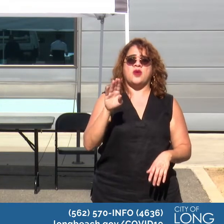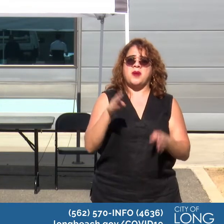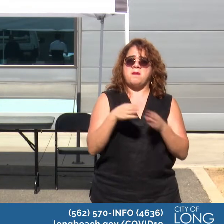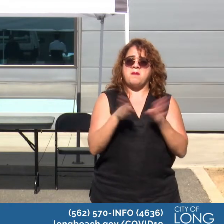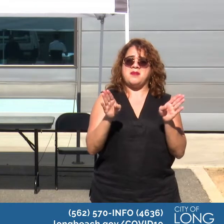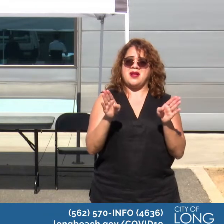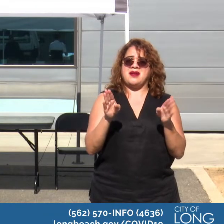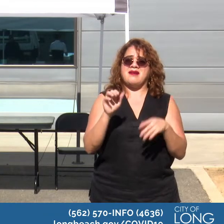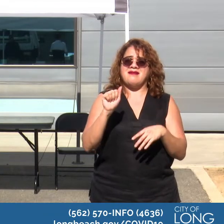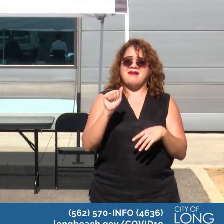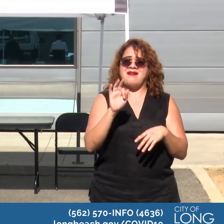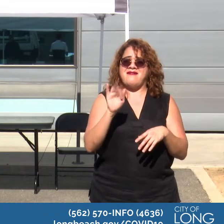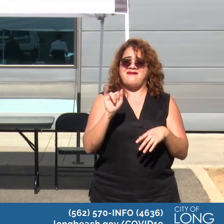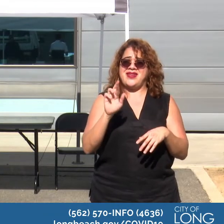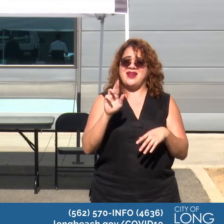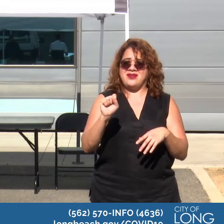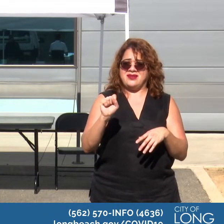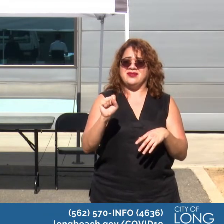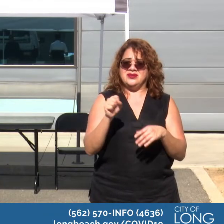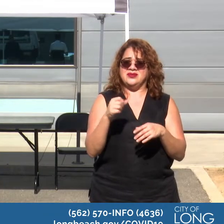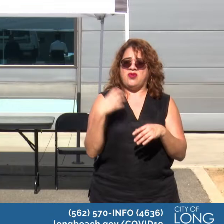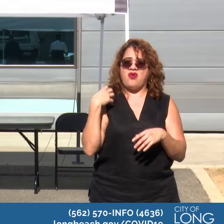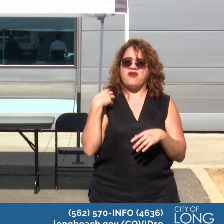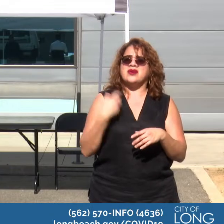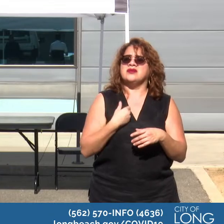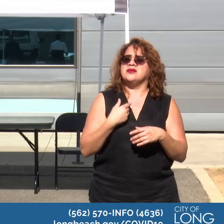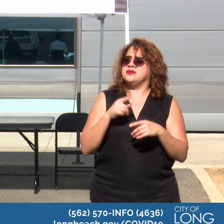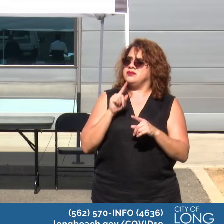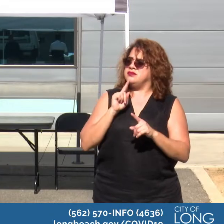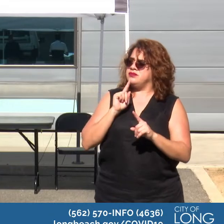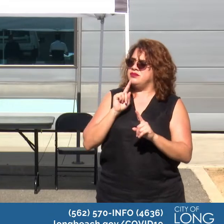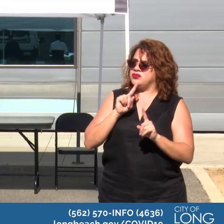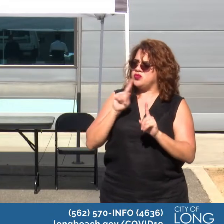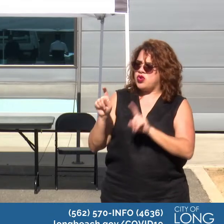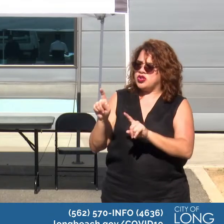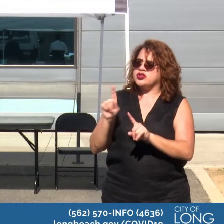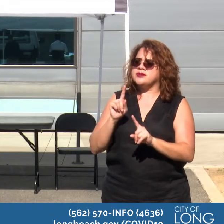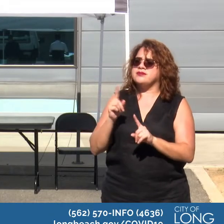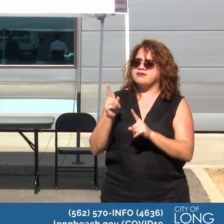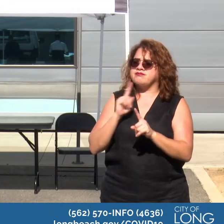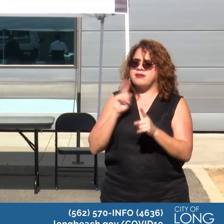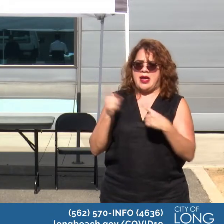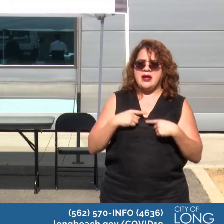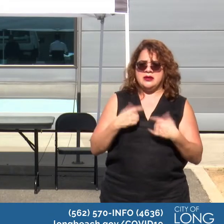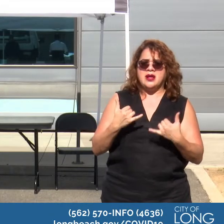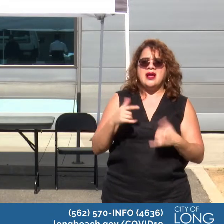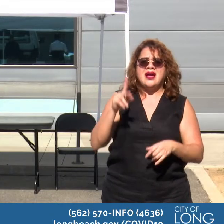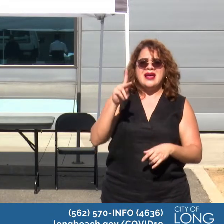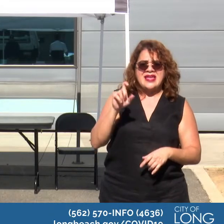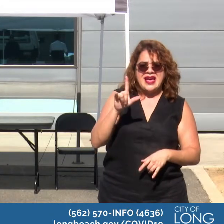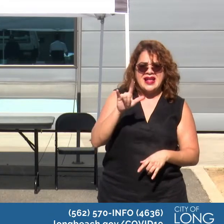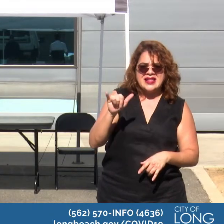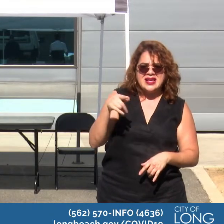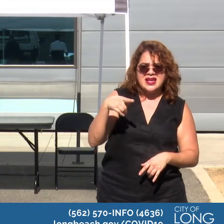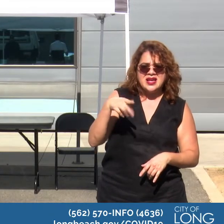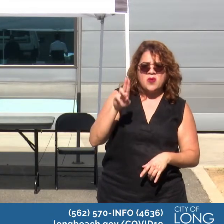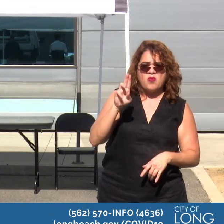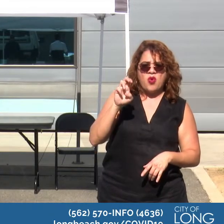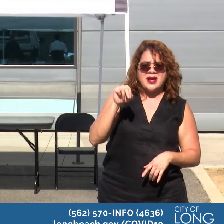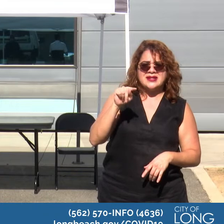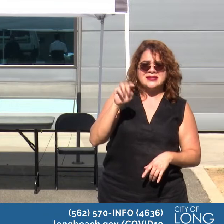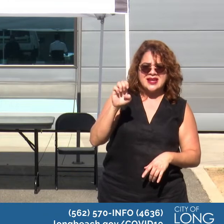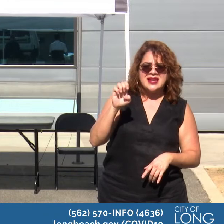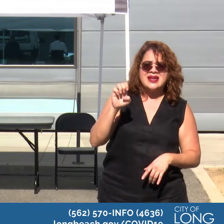questions are for you, Mr. Mayor. Kelly Puente of Long Beach Post asks, how has having your own health department for the vaccine